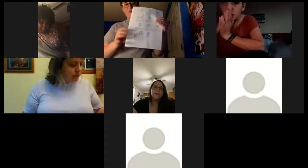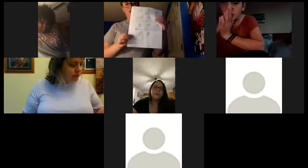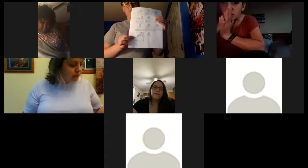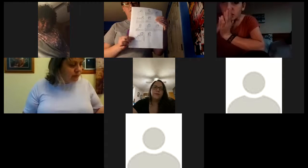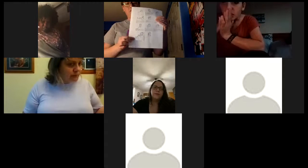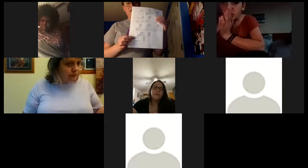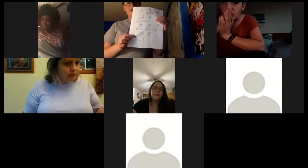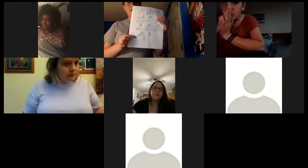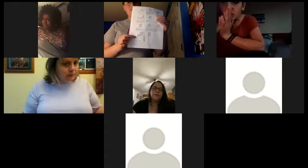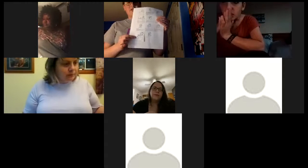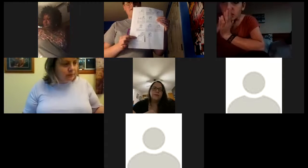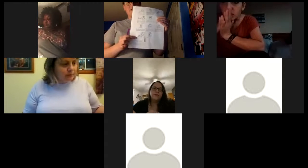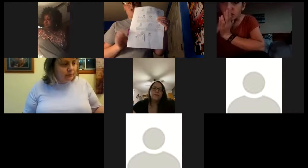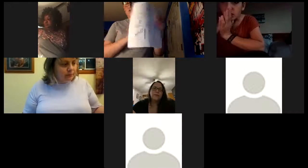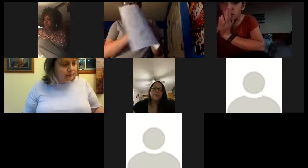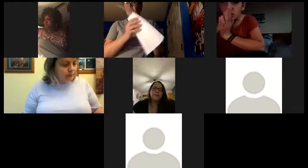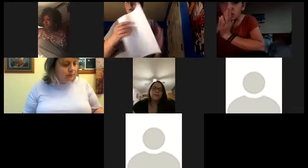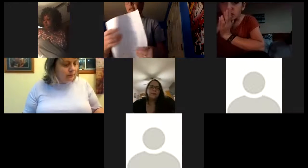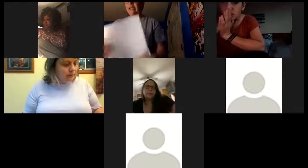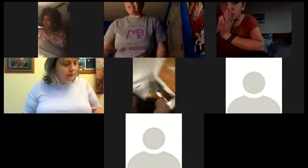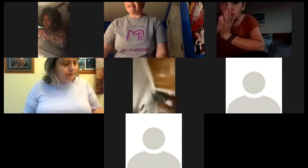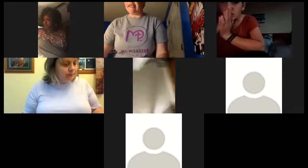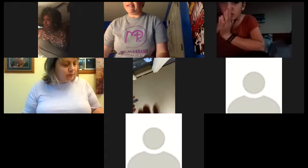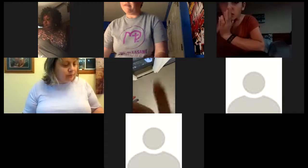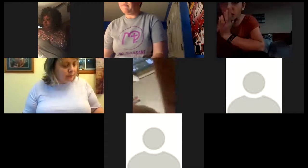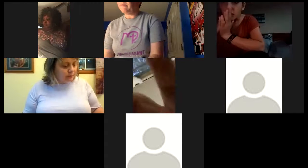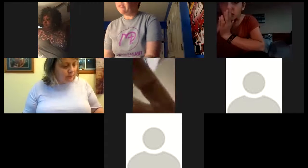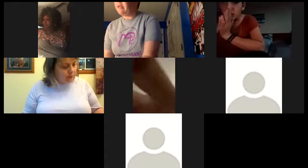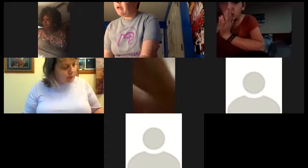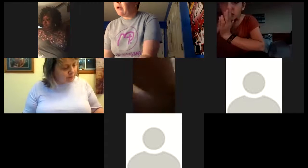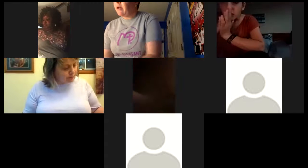to redo all of them. So anyway, so there's your don't like is at the end.